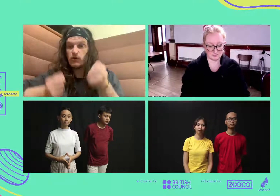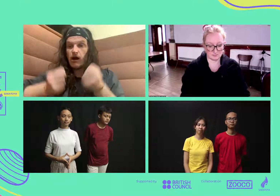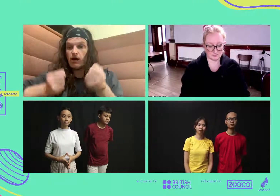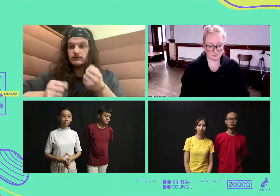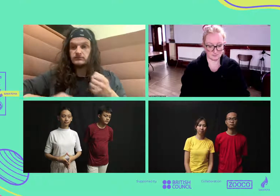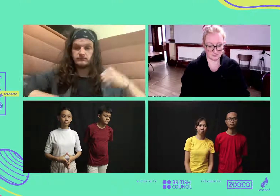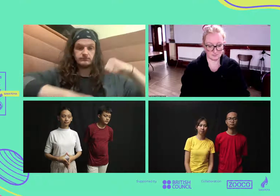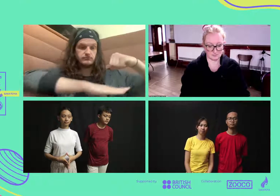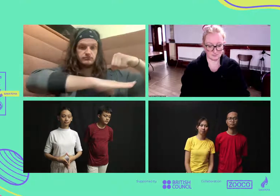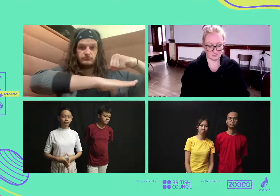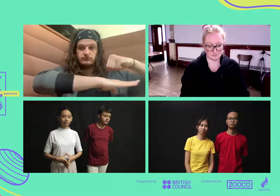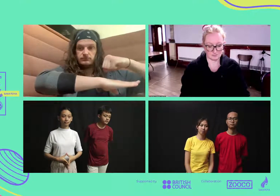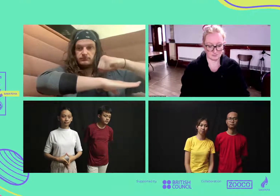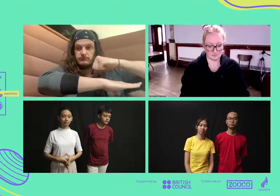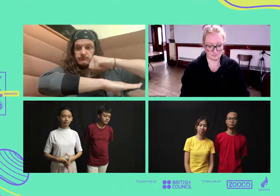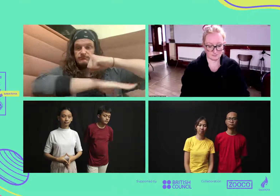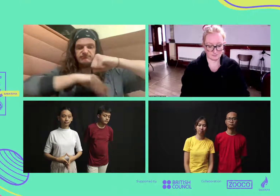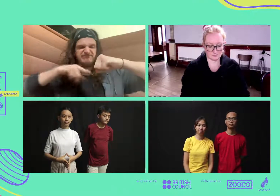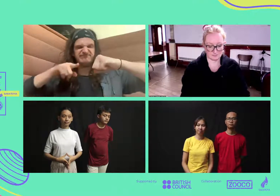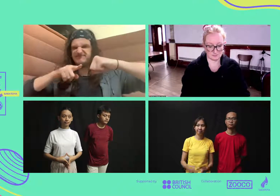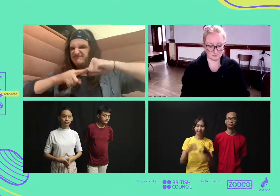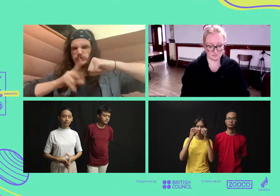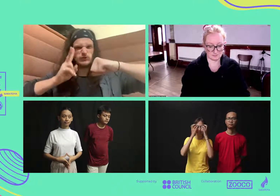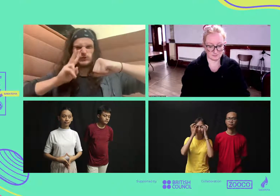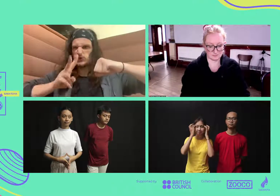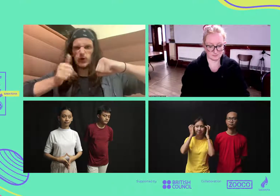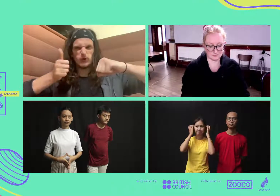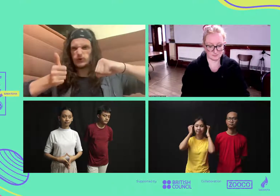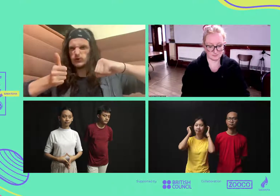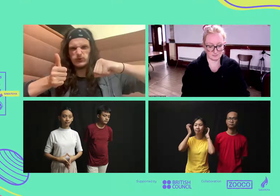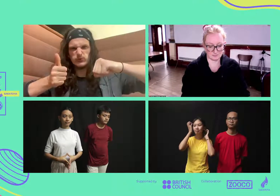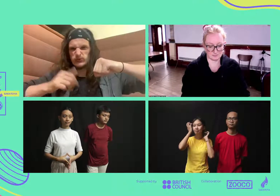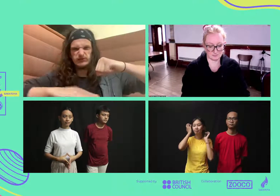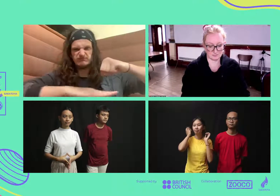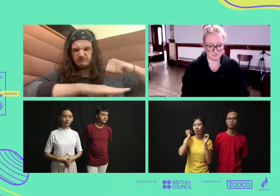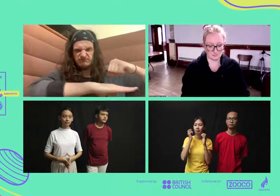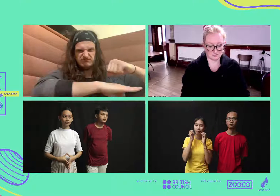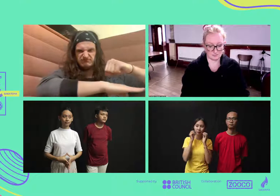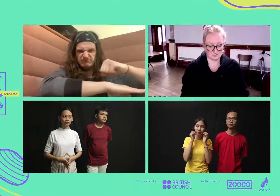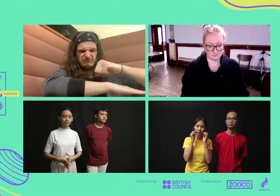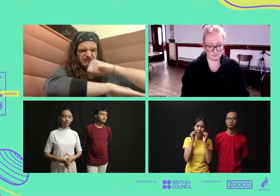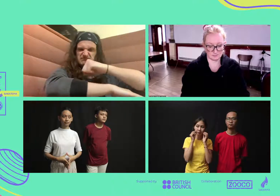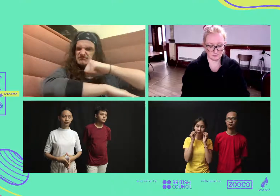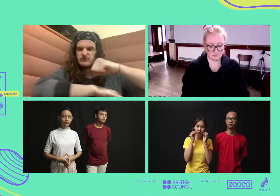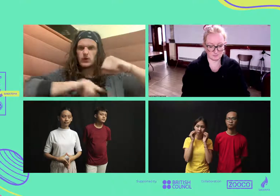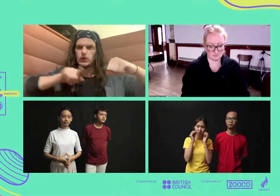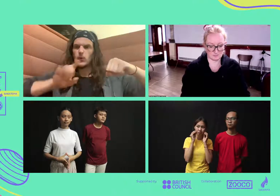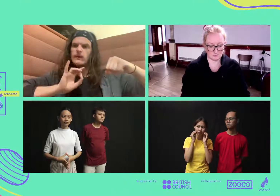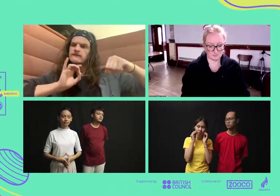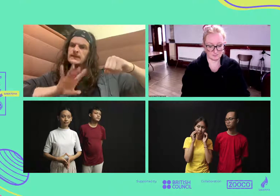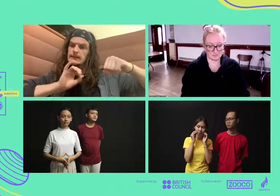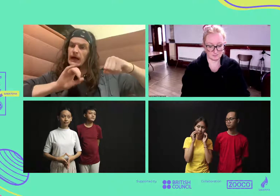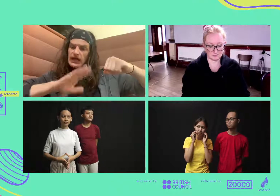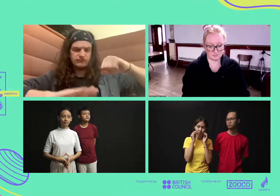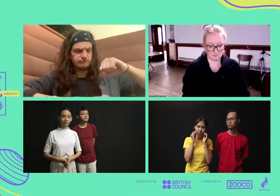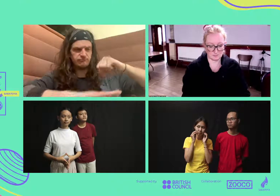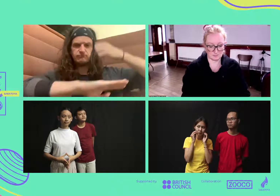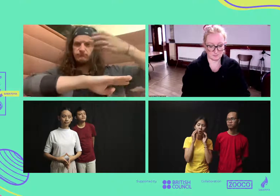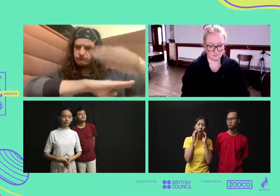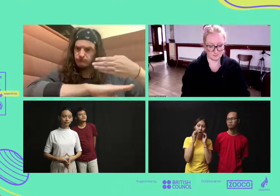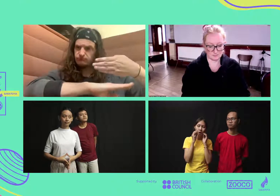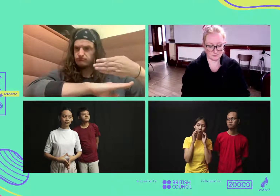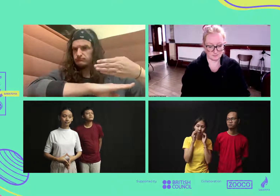and make it better. So for example, if this was a car, that doesn't look good. That's the wrong hand shape for a